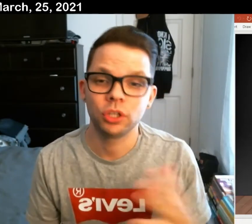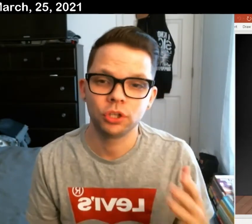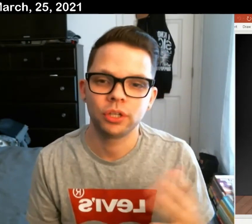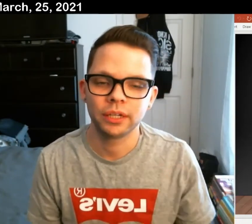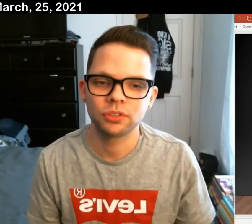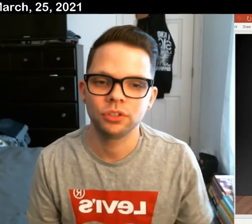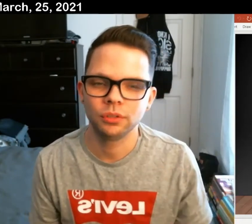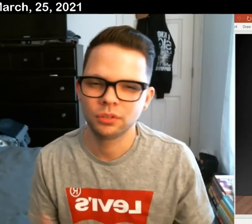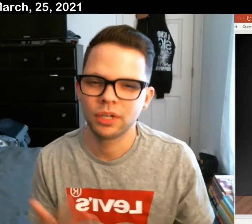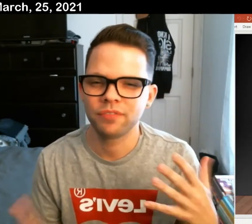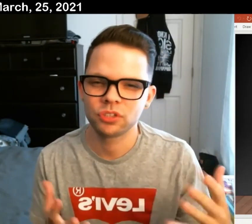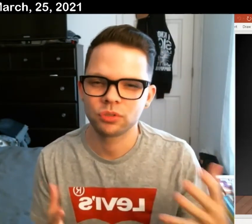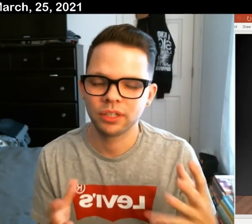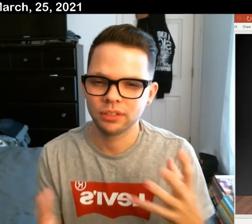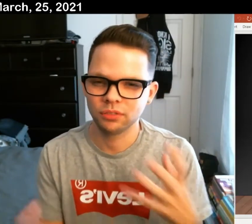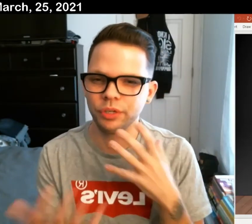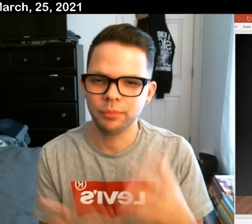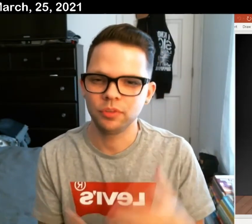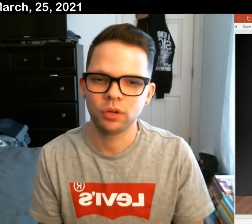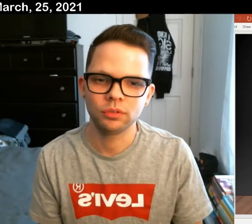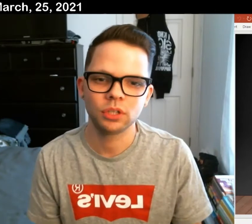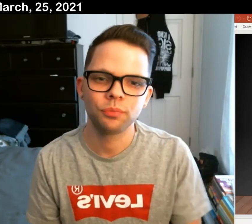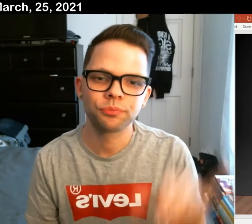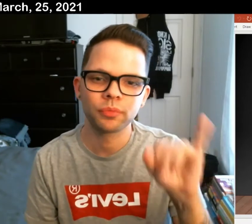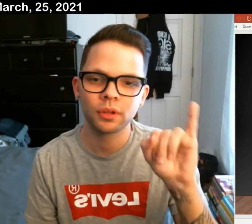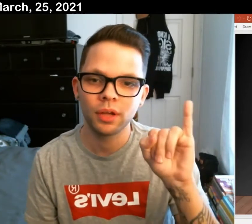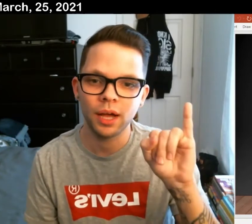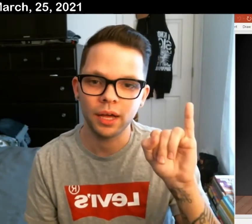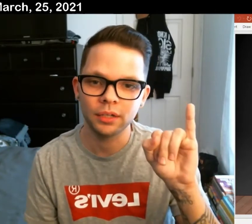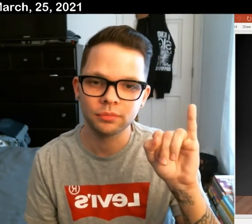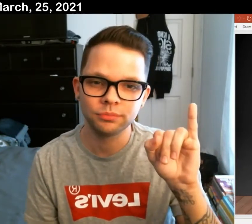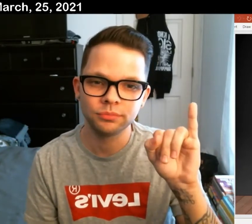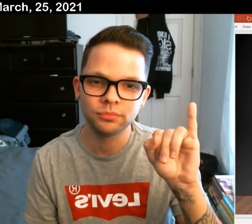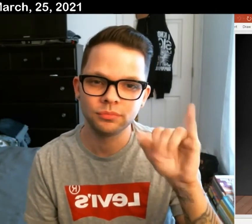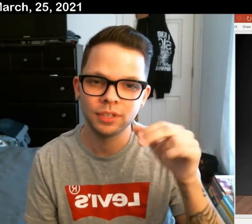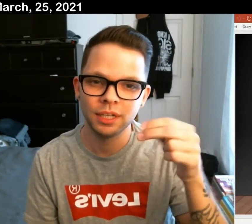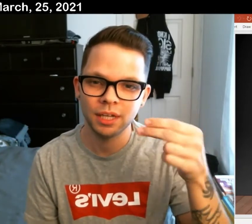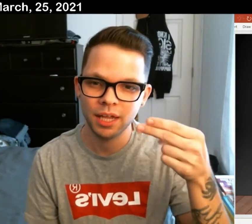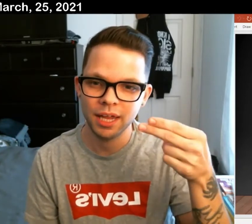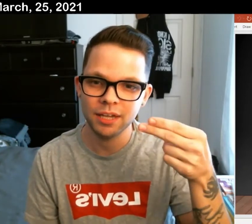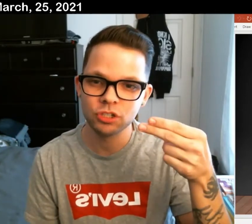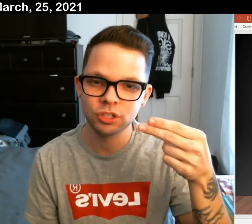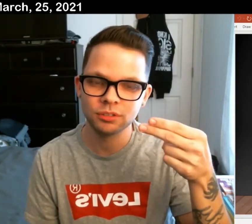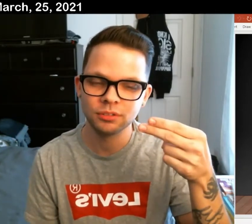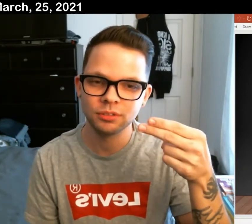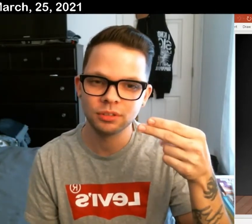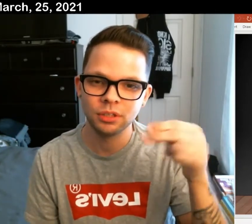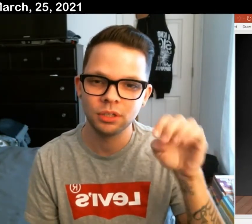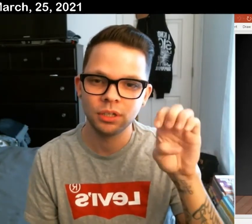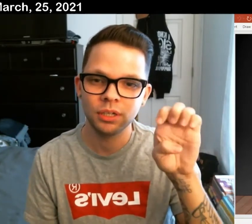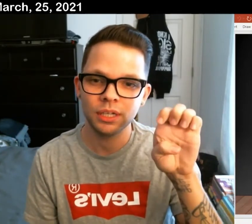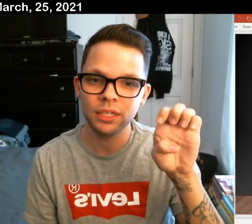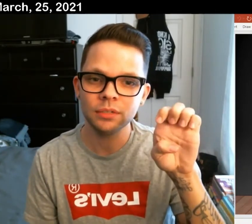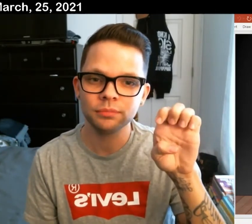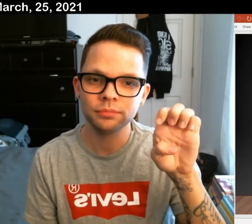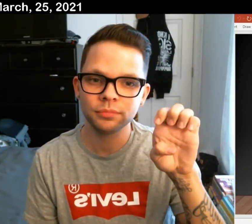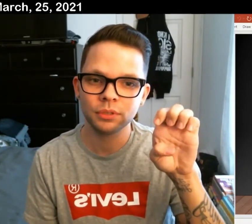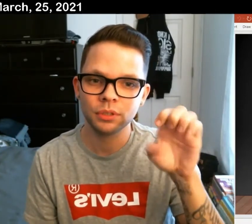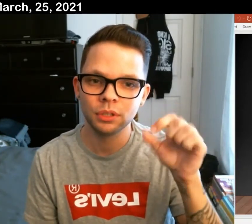they look like so you can kind of visualize and read them as well. So I, H,